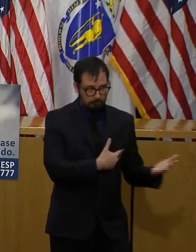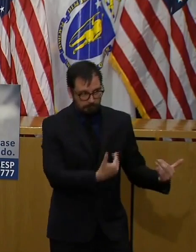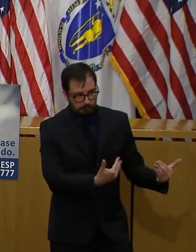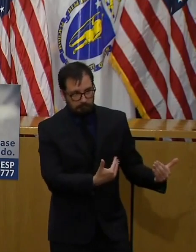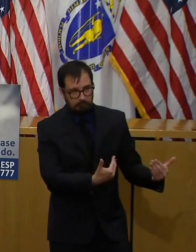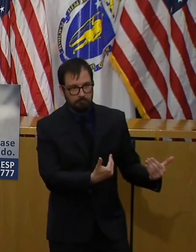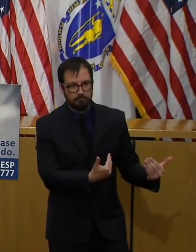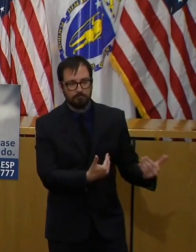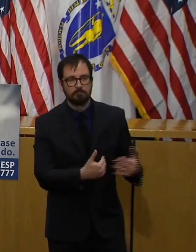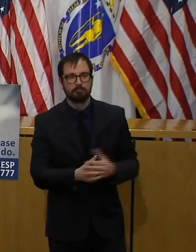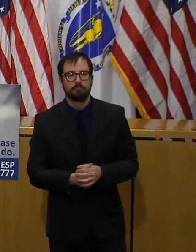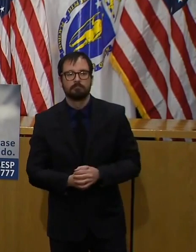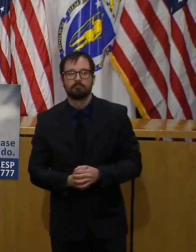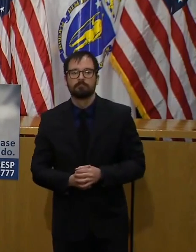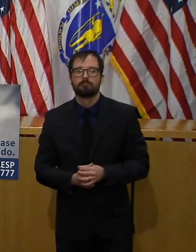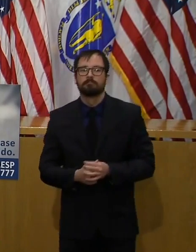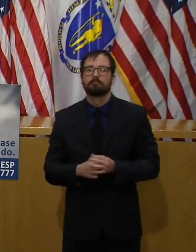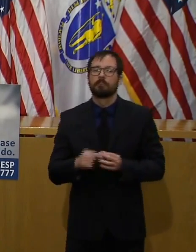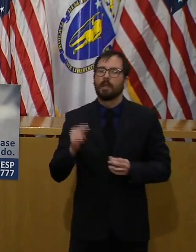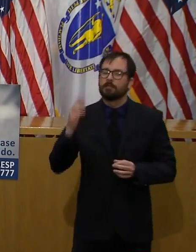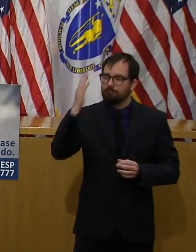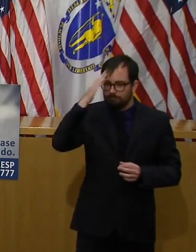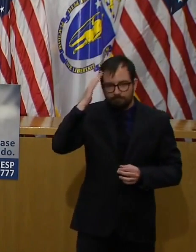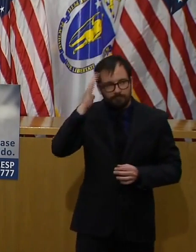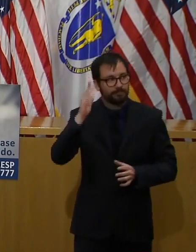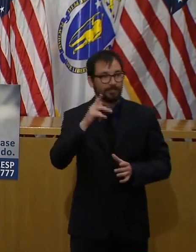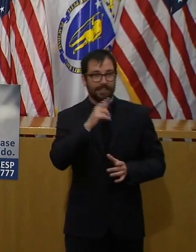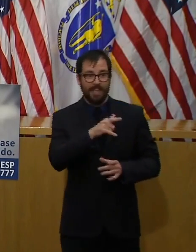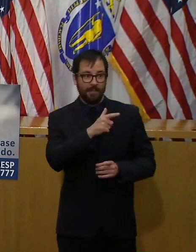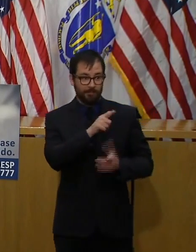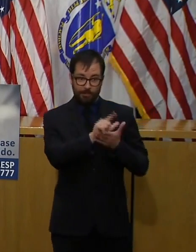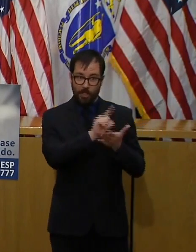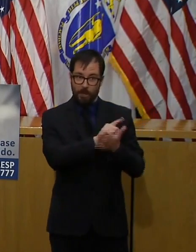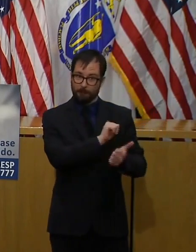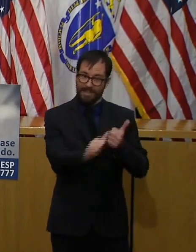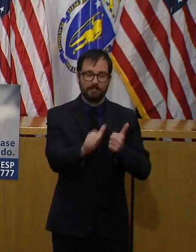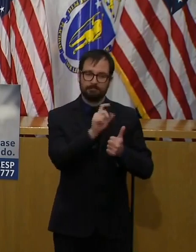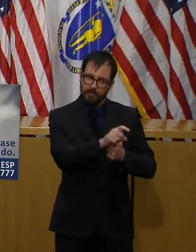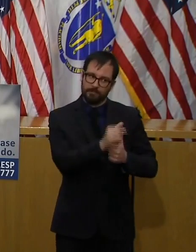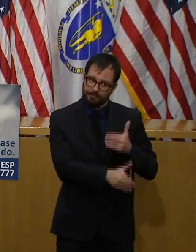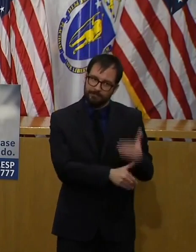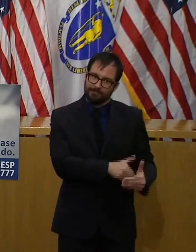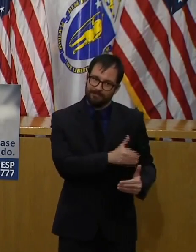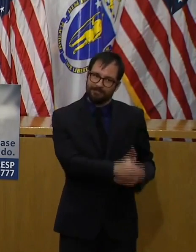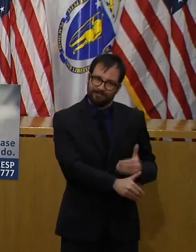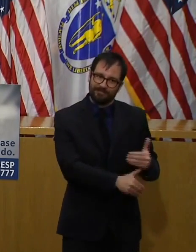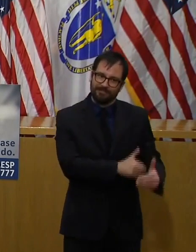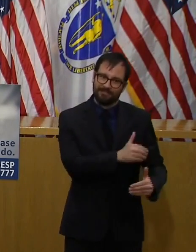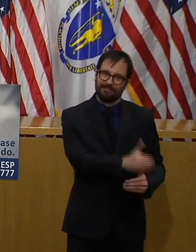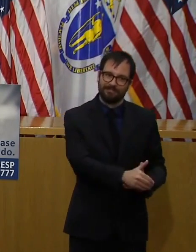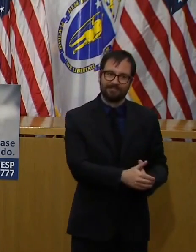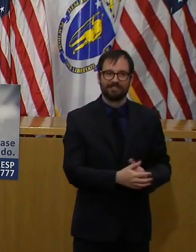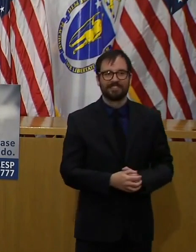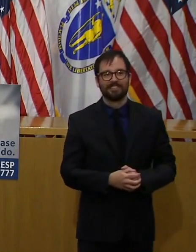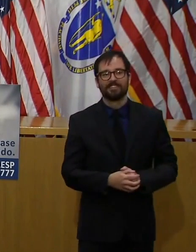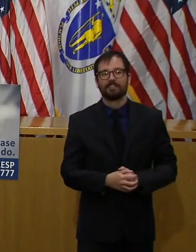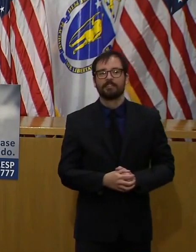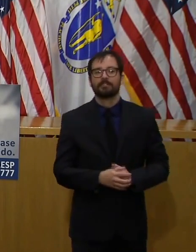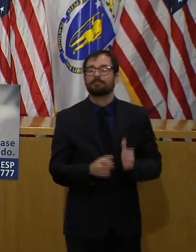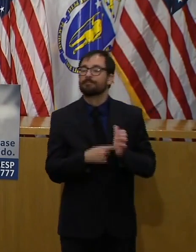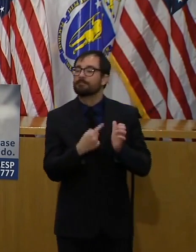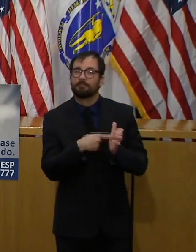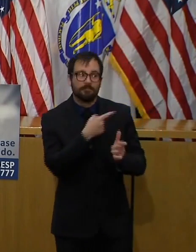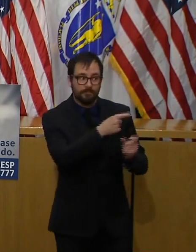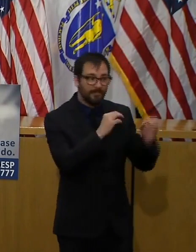legislation that's in process because it has a tendency to change. You had said before that, because courts are closed, because of the 90-day protection, it Yep. makes